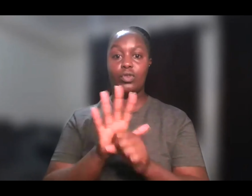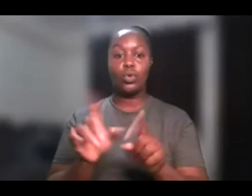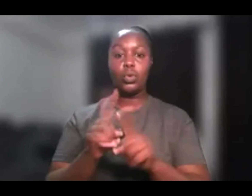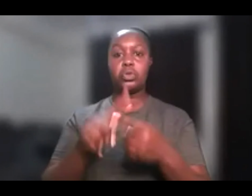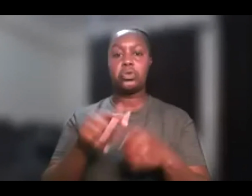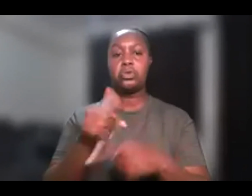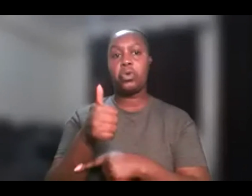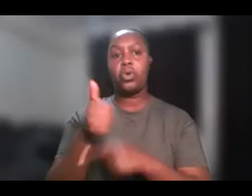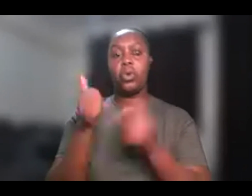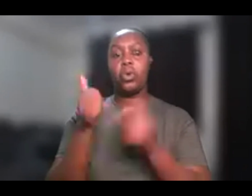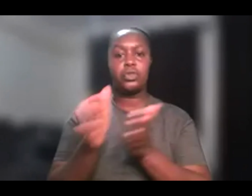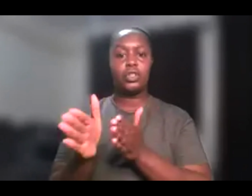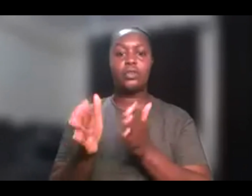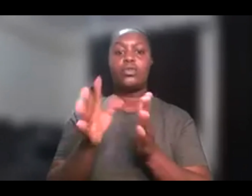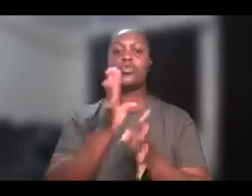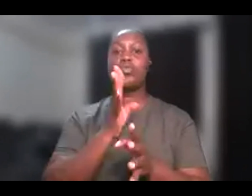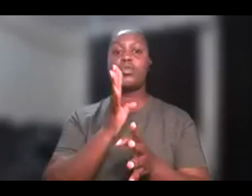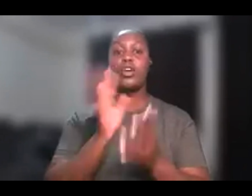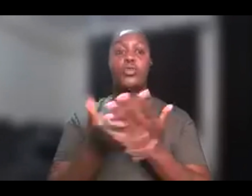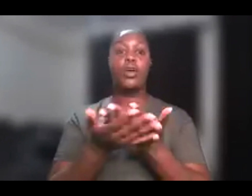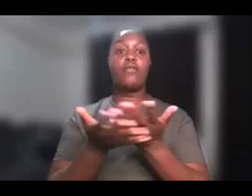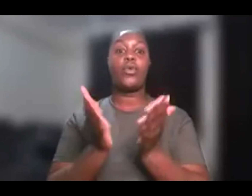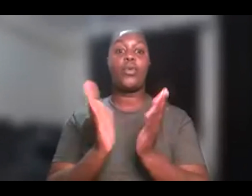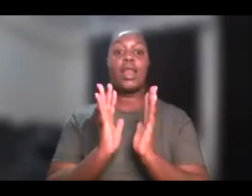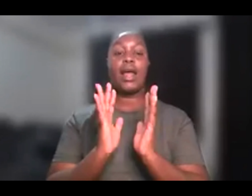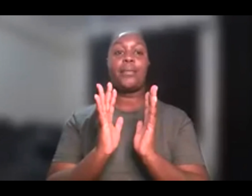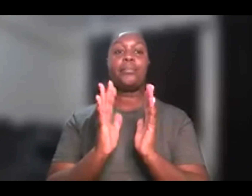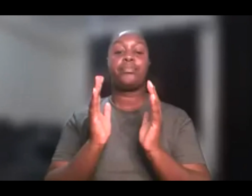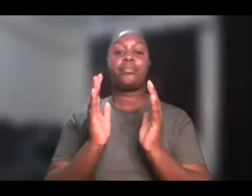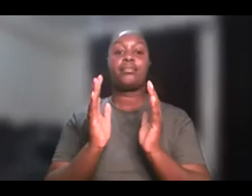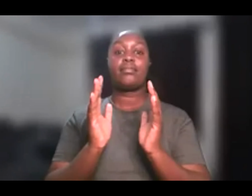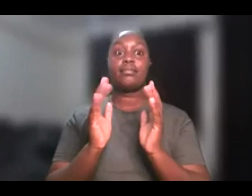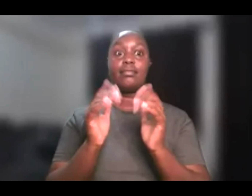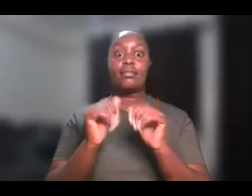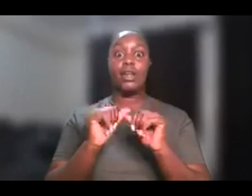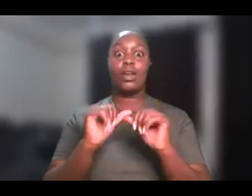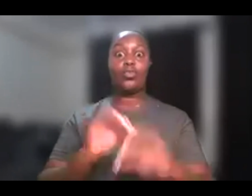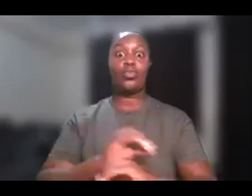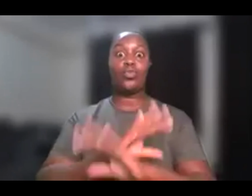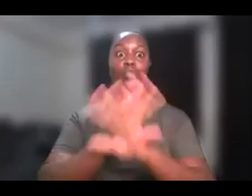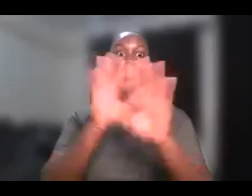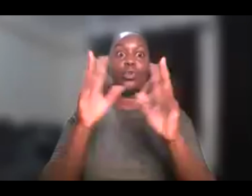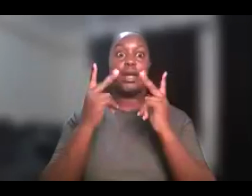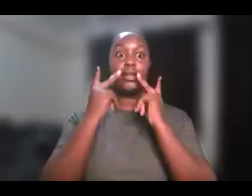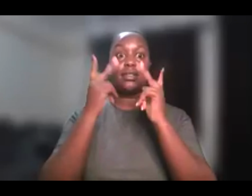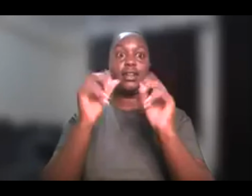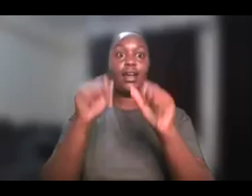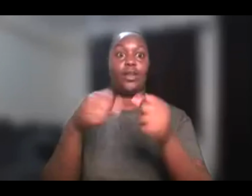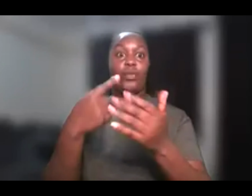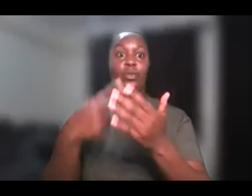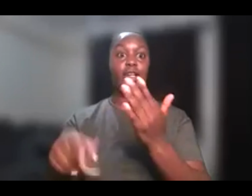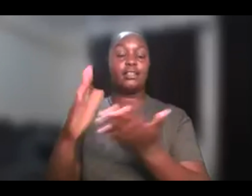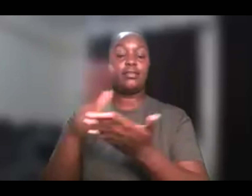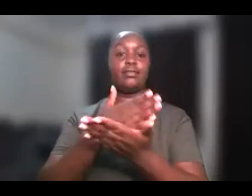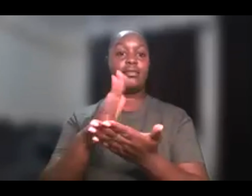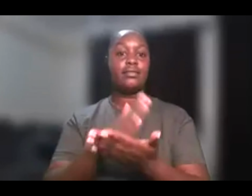today. Please let me know if you can see my screen. Want to be sure that we're all in